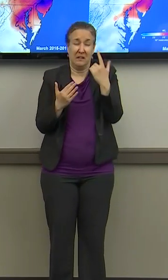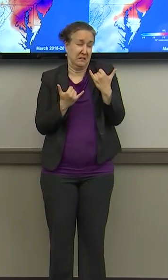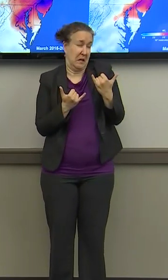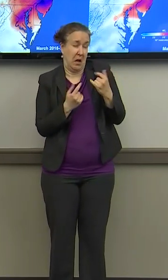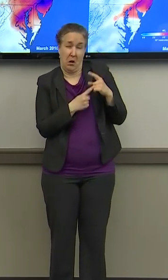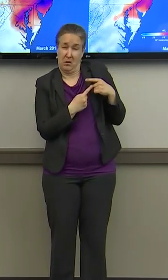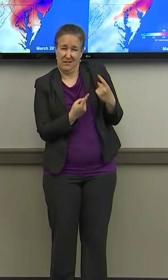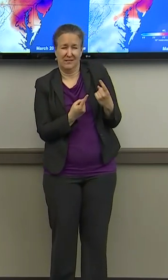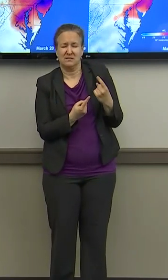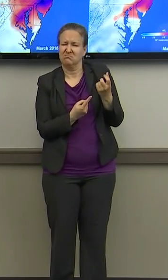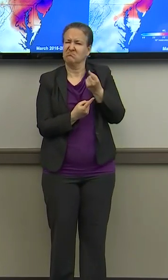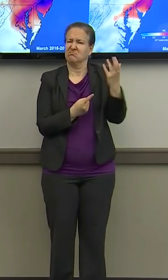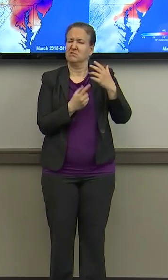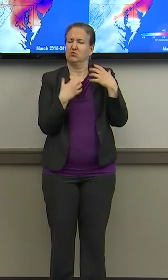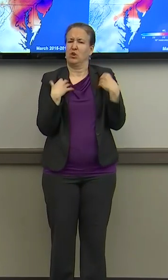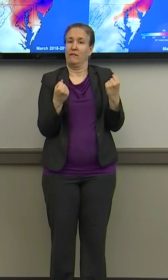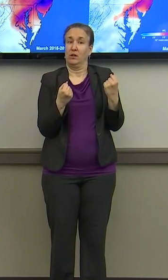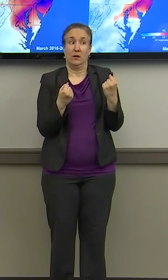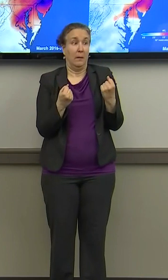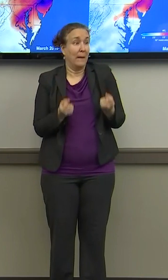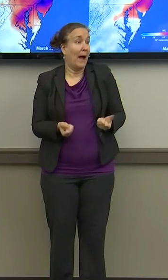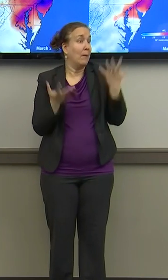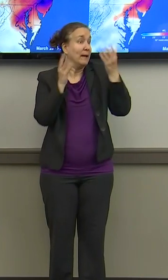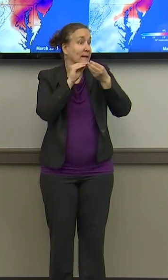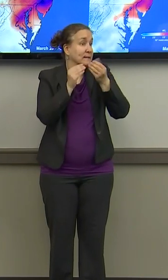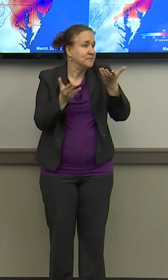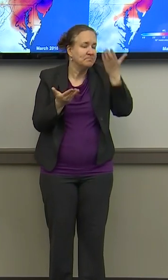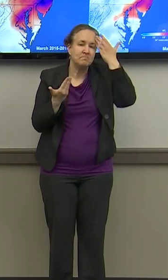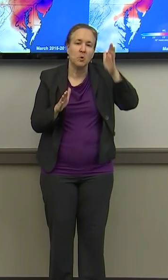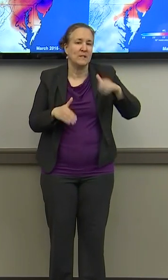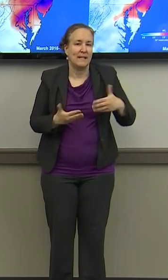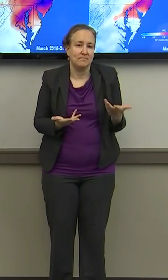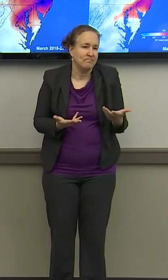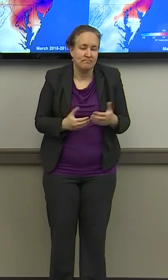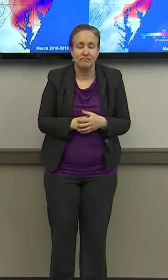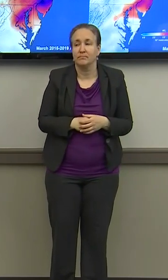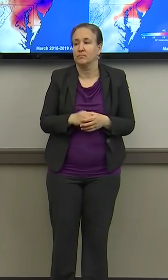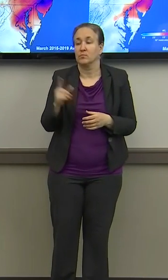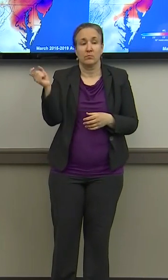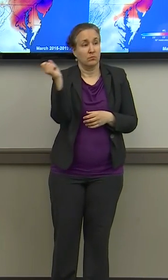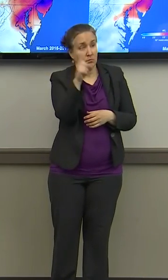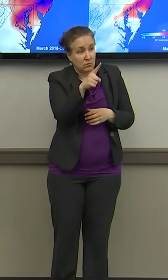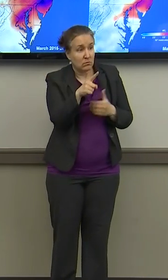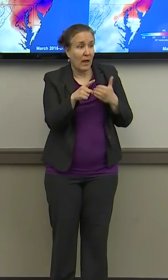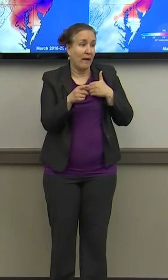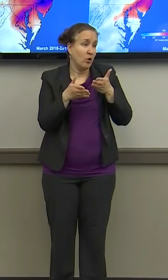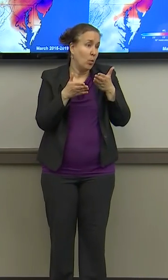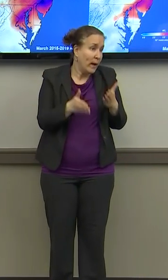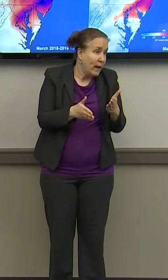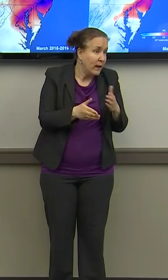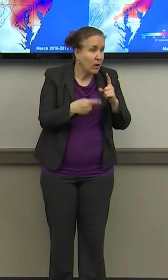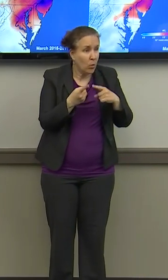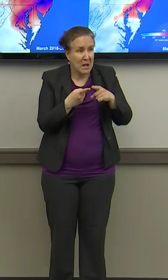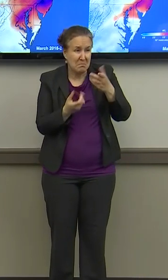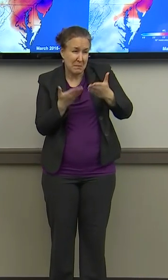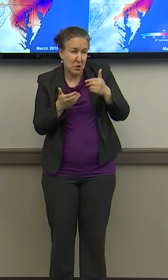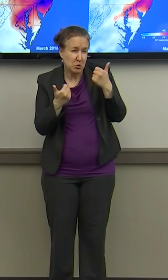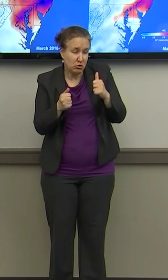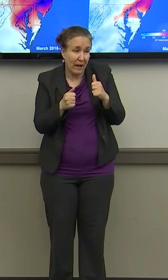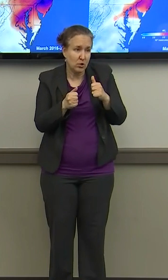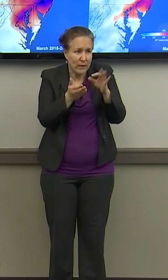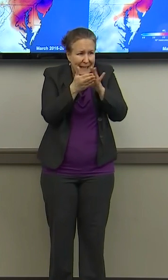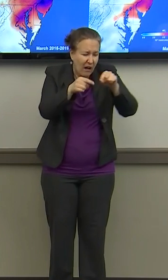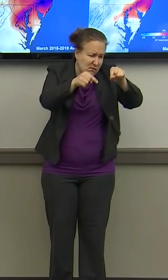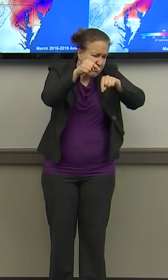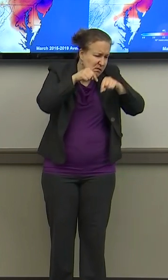few have recovered, but we just don't know what that number is. Is there a way or a time when you might try to backtrack